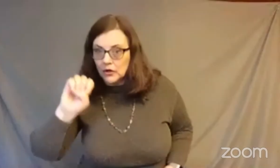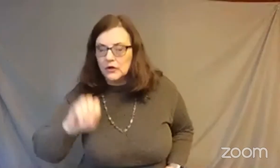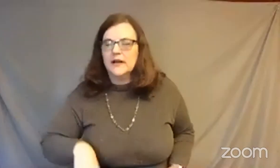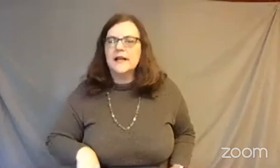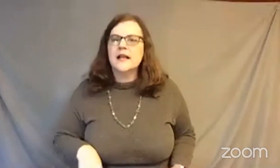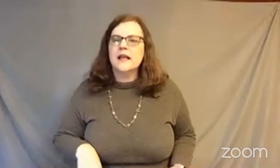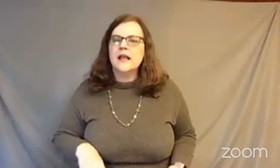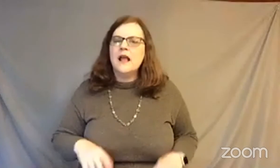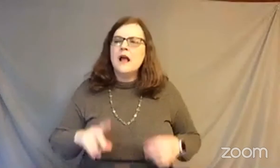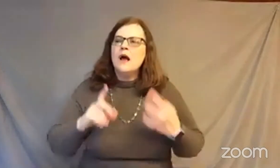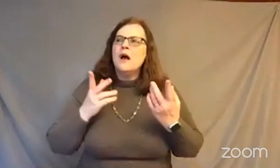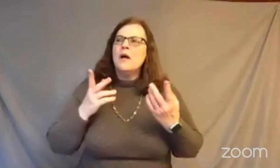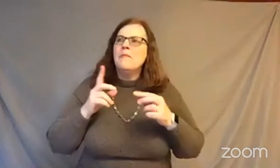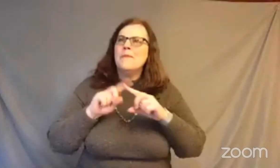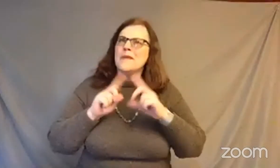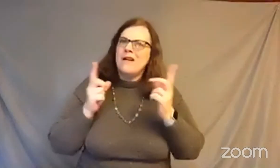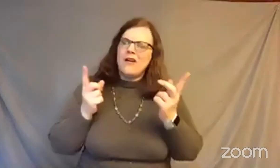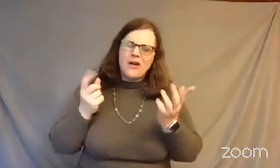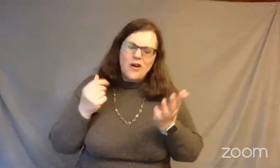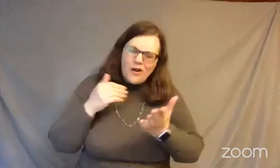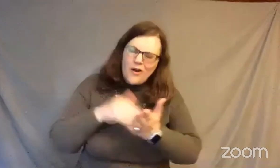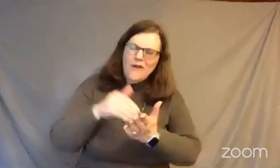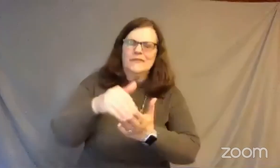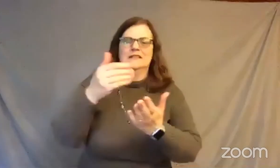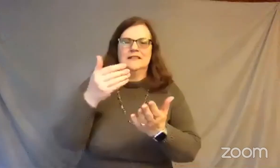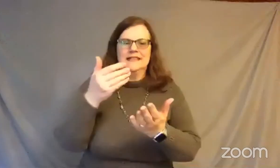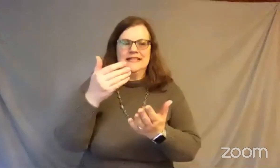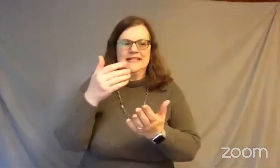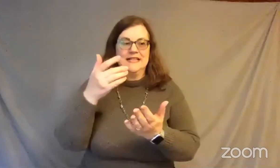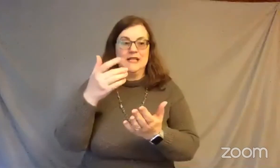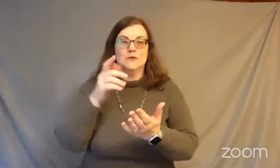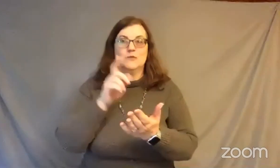he, it, there, for example.